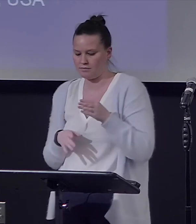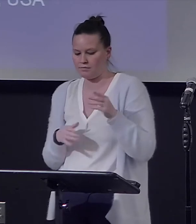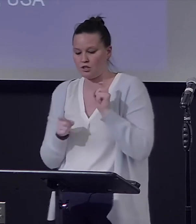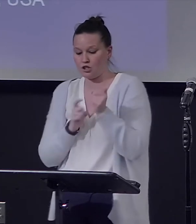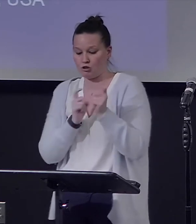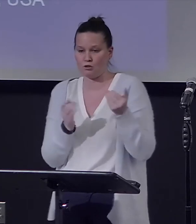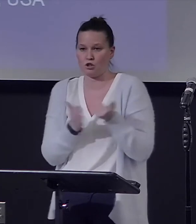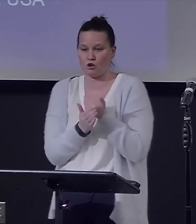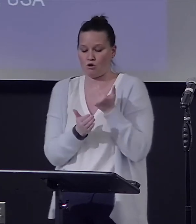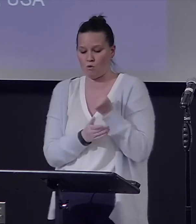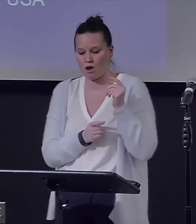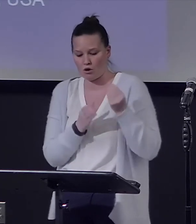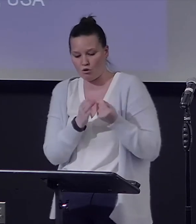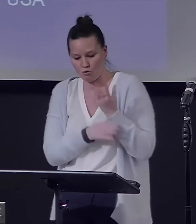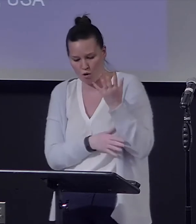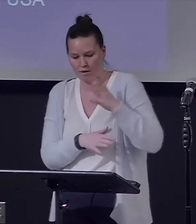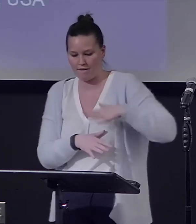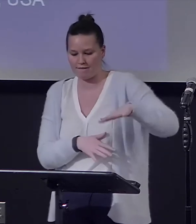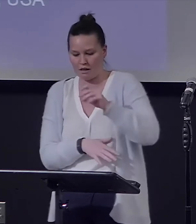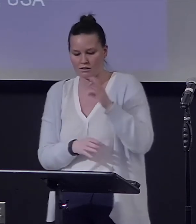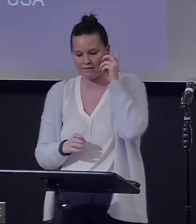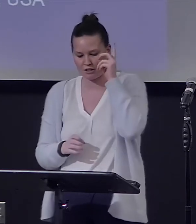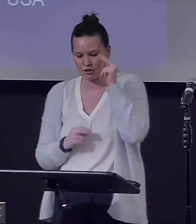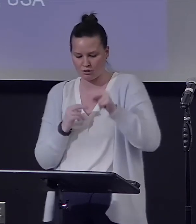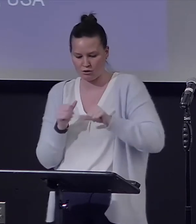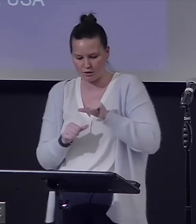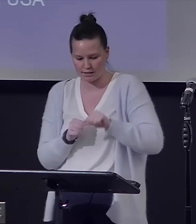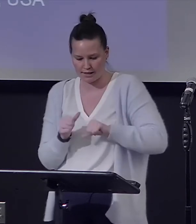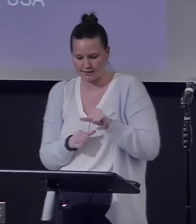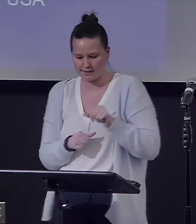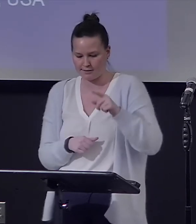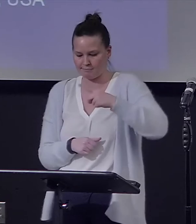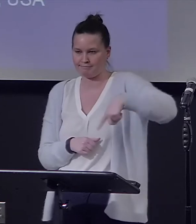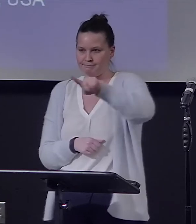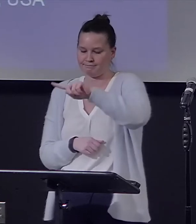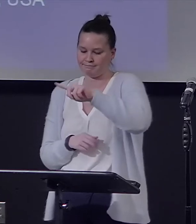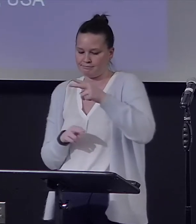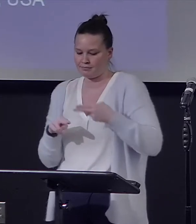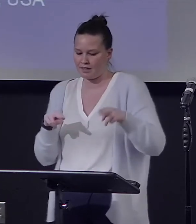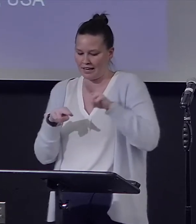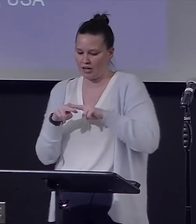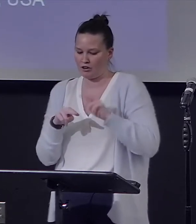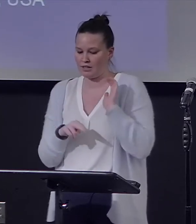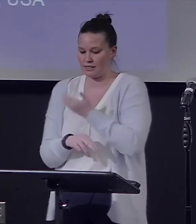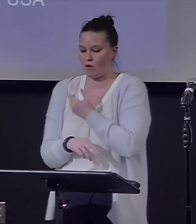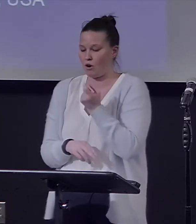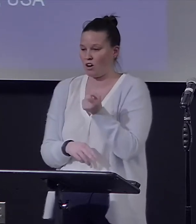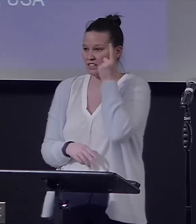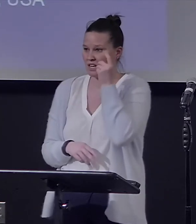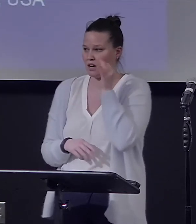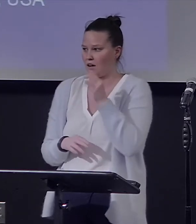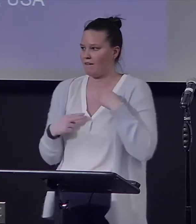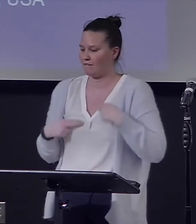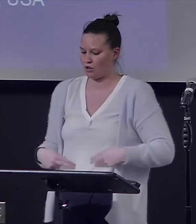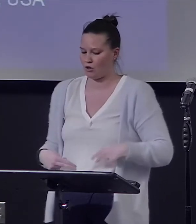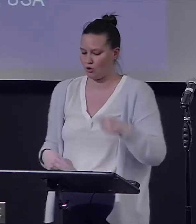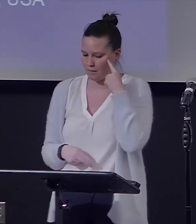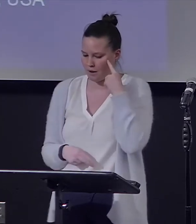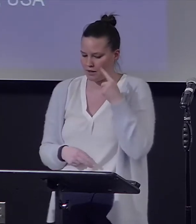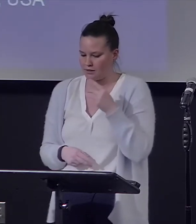interdisciplinary fields in between contribute to the new and growing field of educational neuroscience